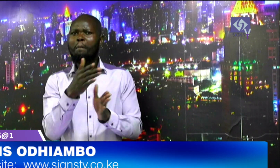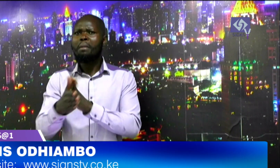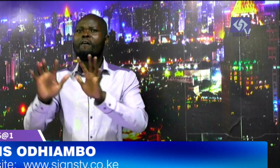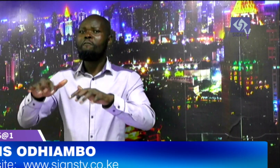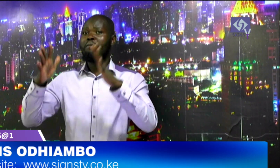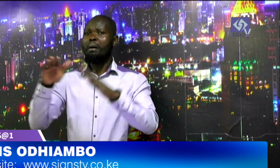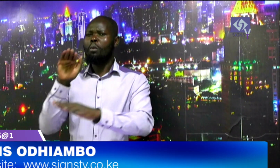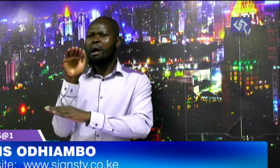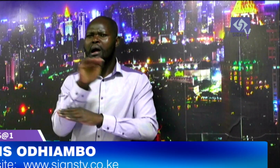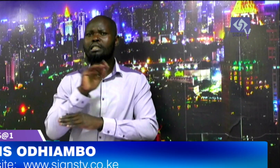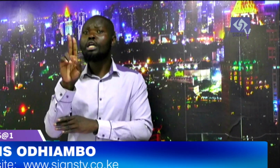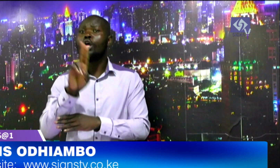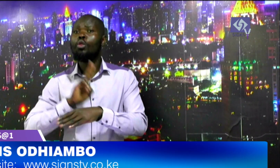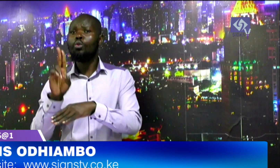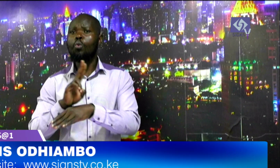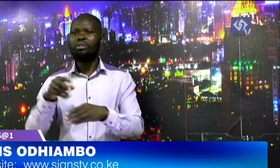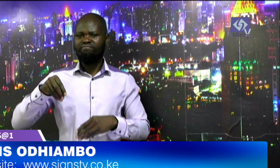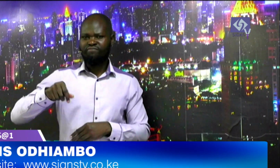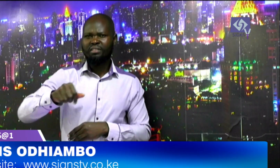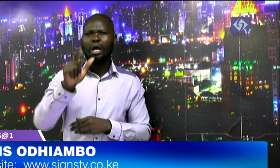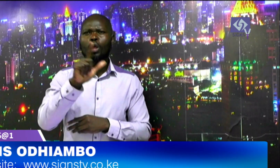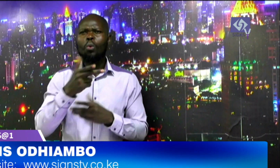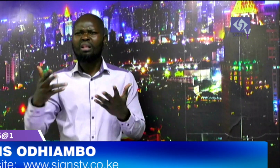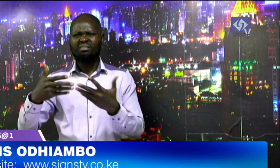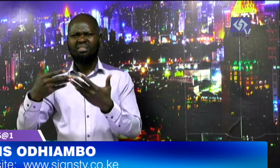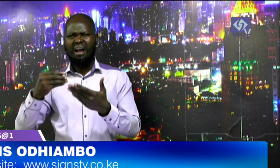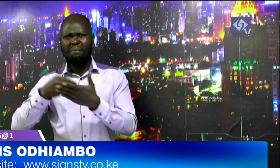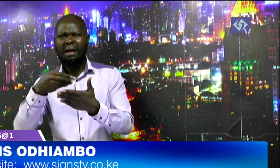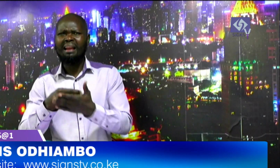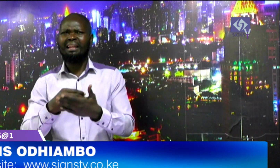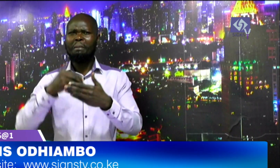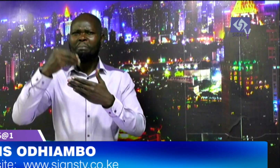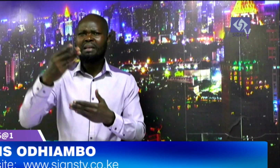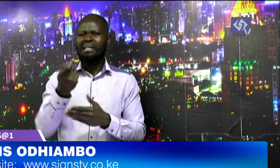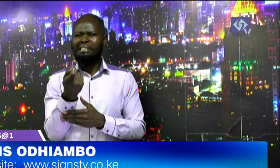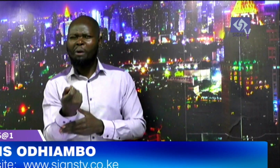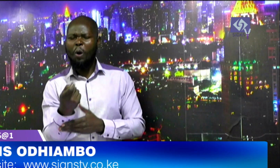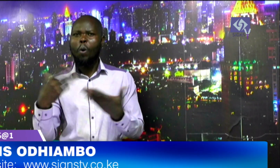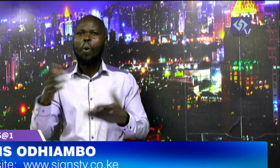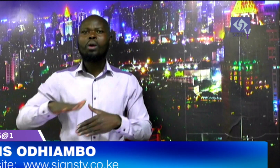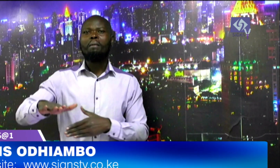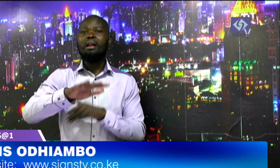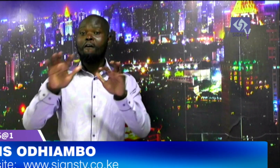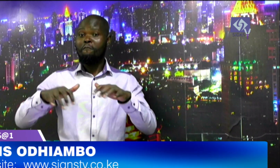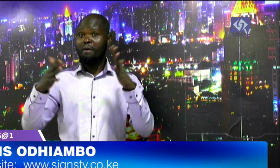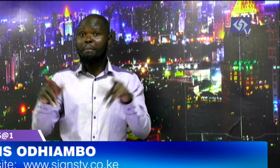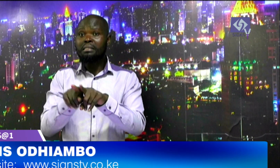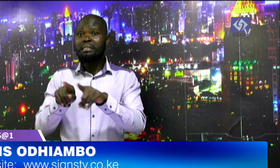farming using indigenous seeds is less costly, affordable to small-scale farmers, and the resulting crops